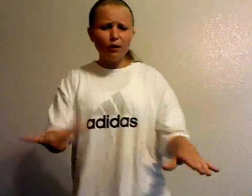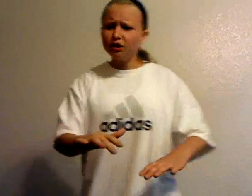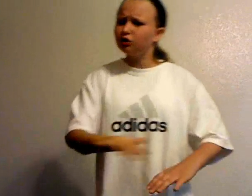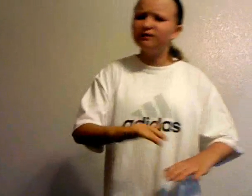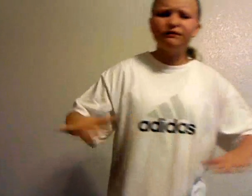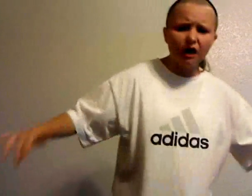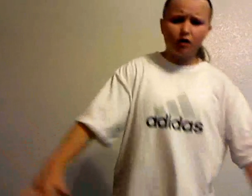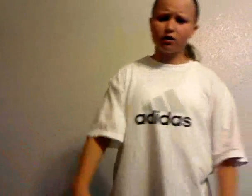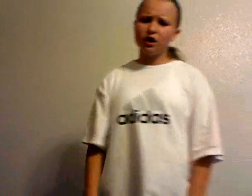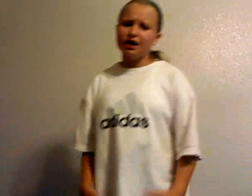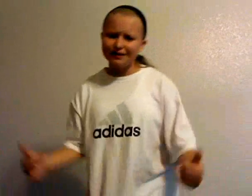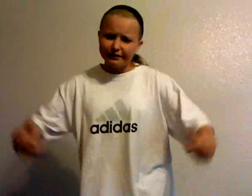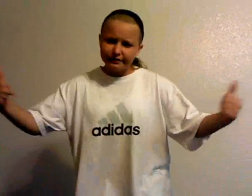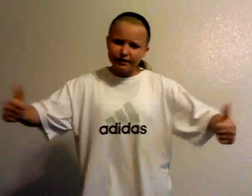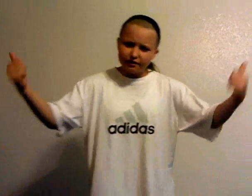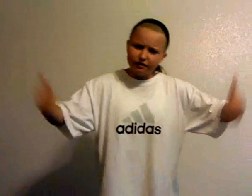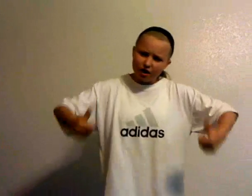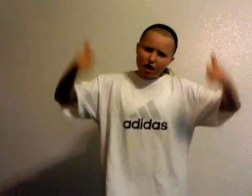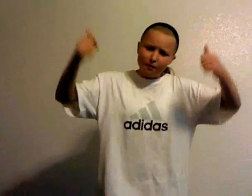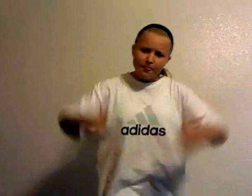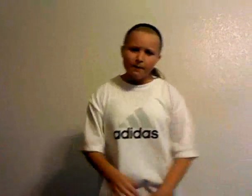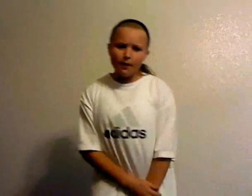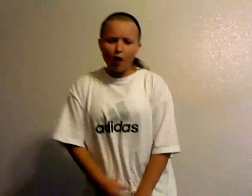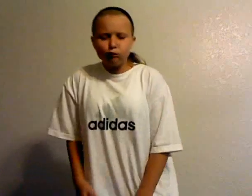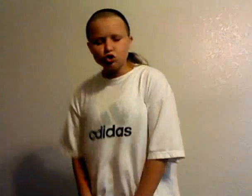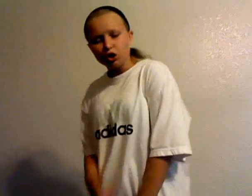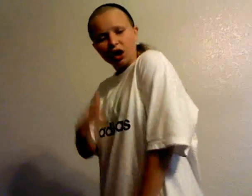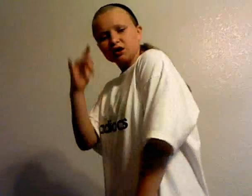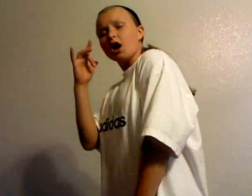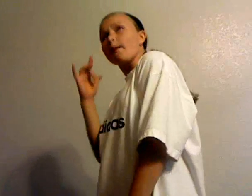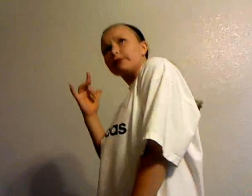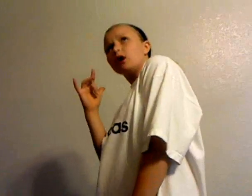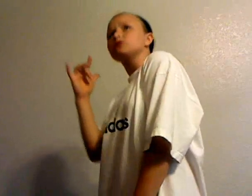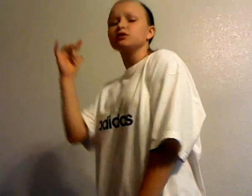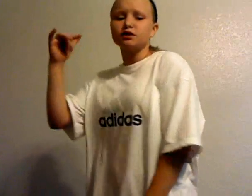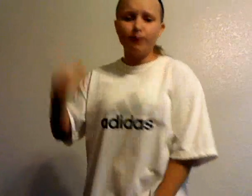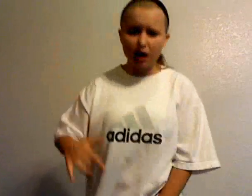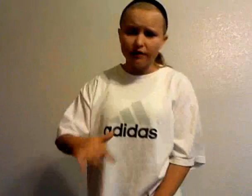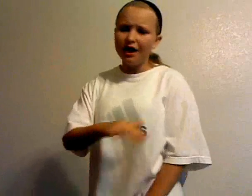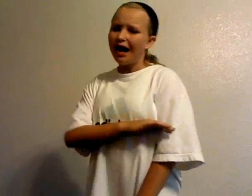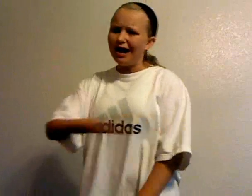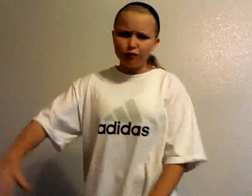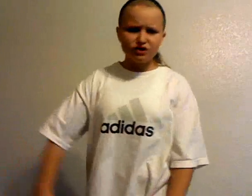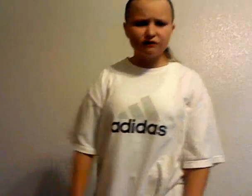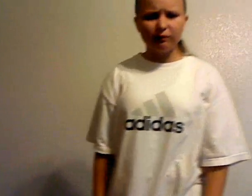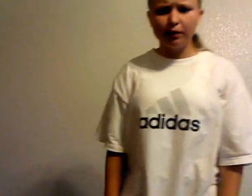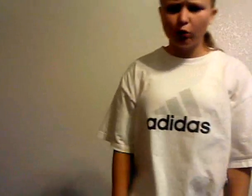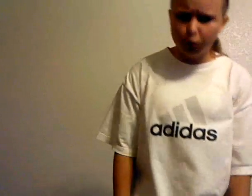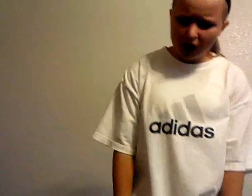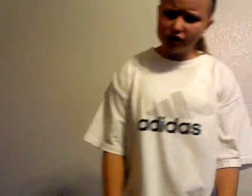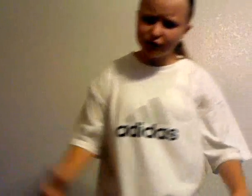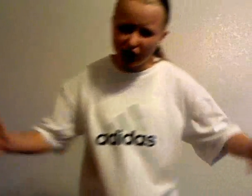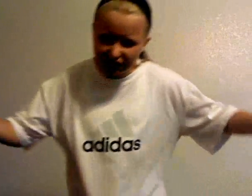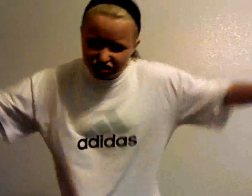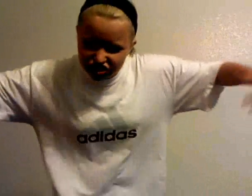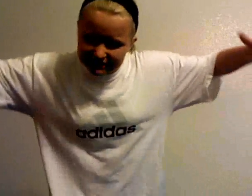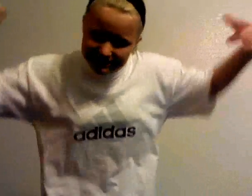but we can do it for it Yeah, get, get up, now put your head up You're on your spot Everything will be alright if you got that teeth